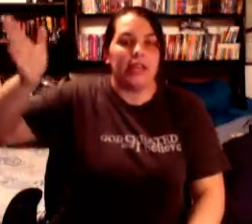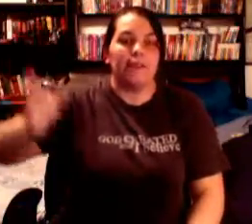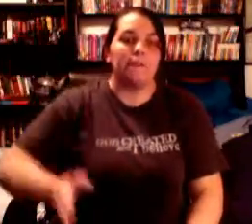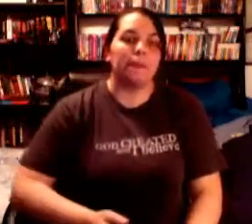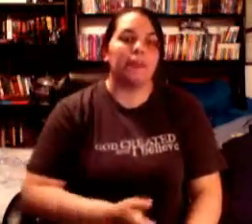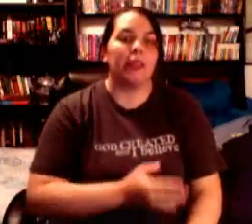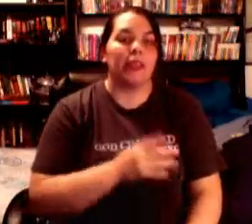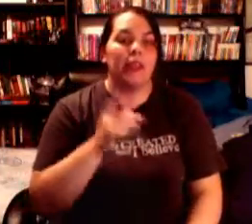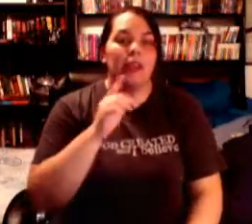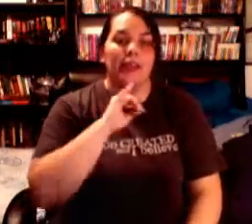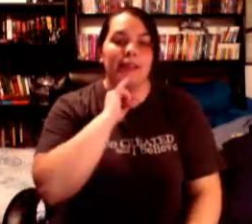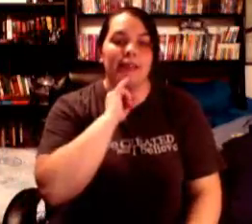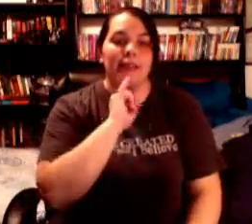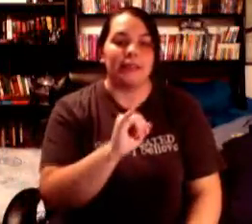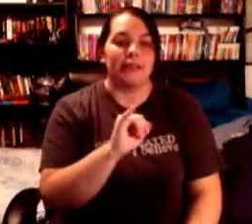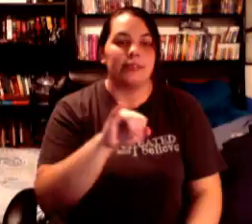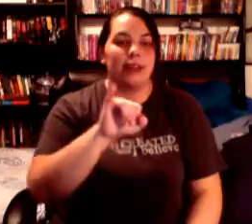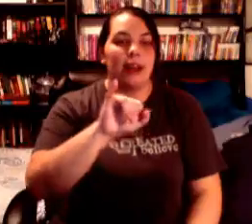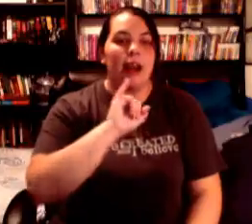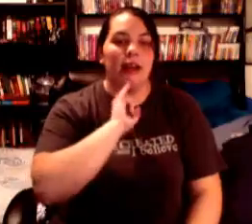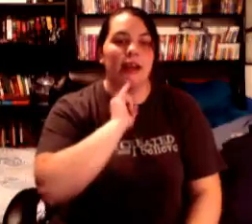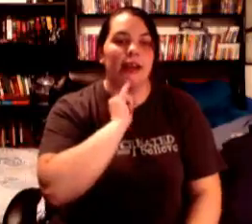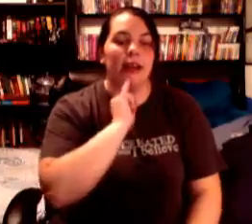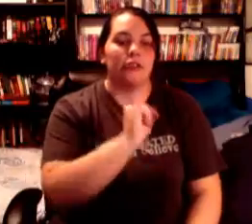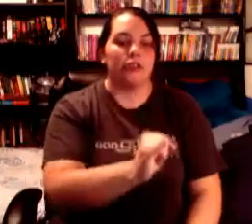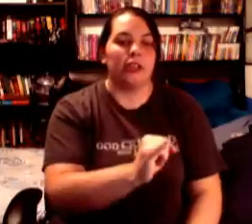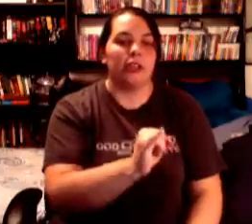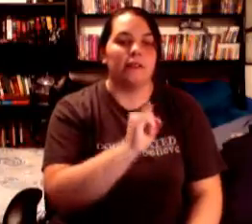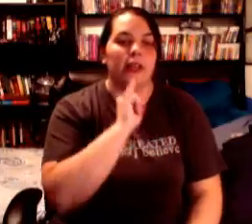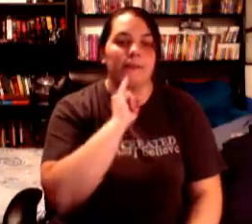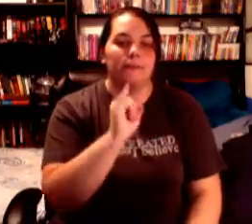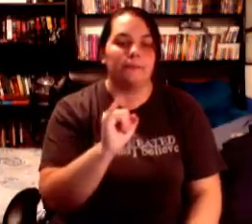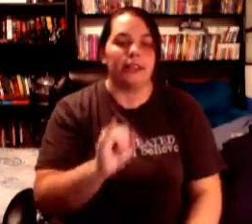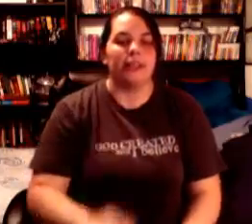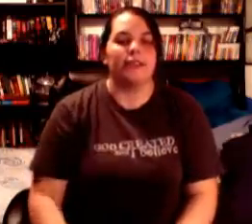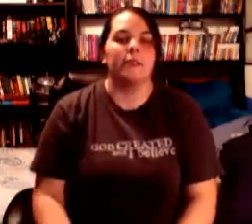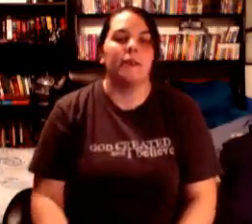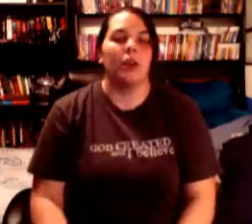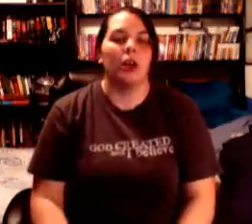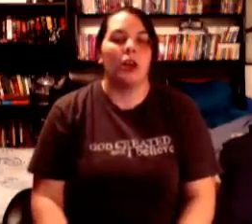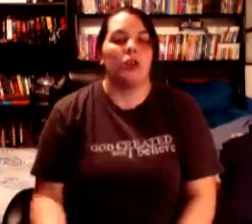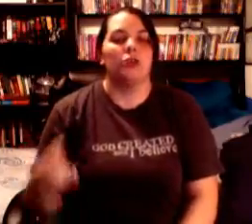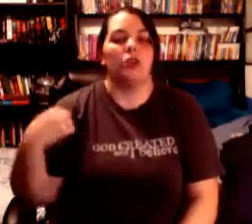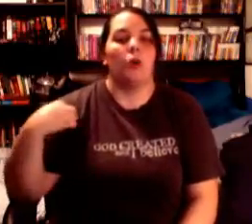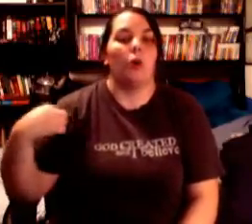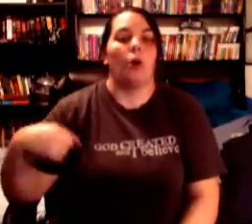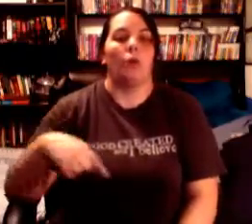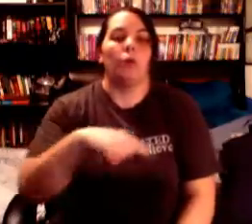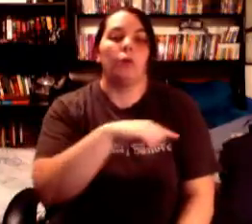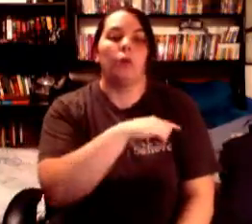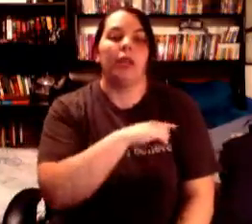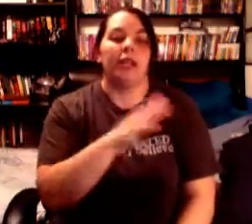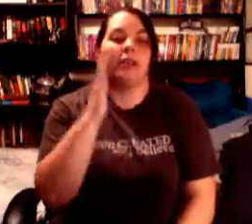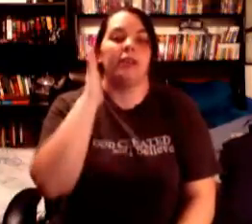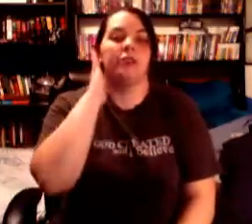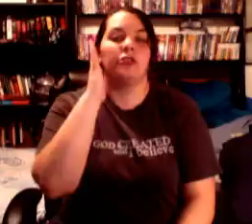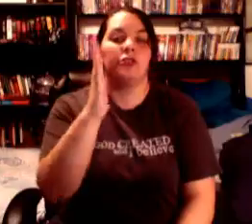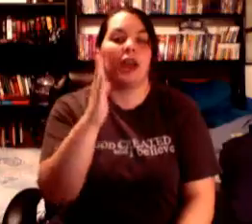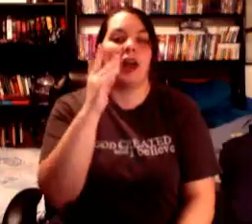He is. I at your chin comes out. Is. So, we